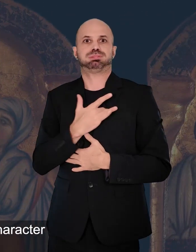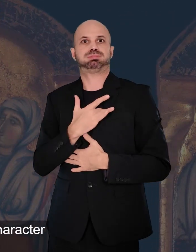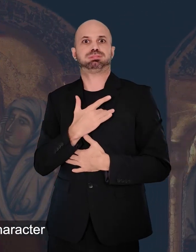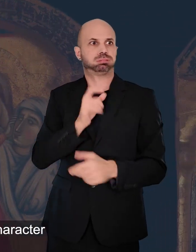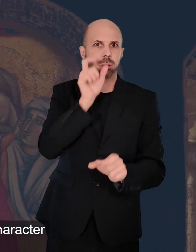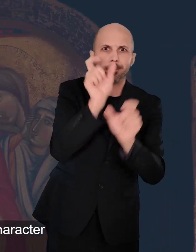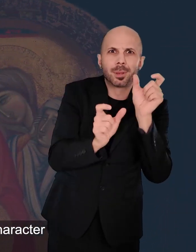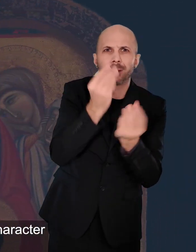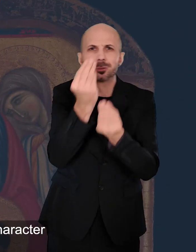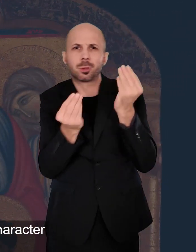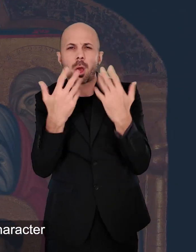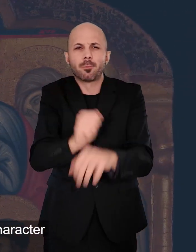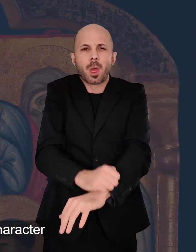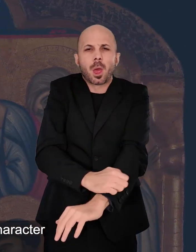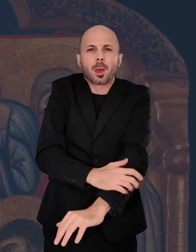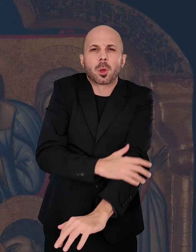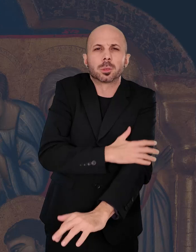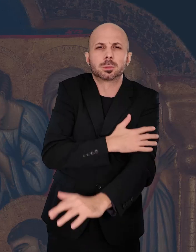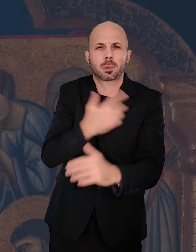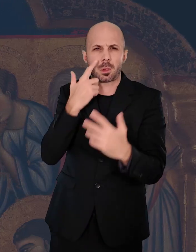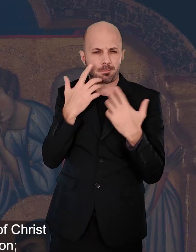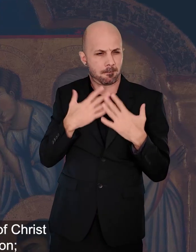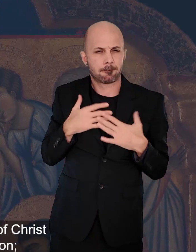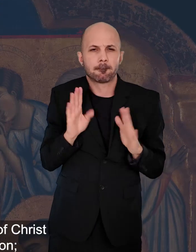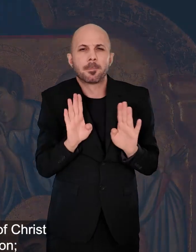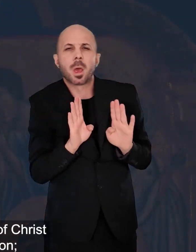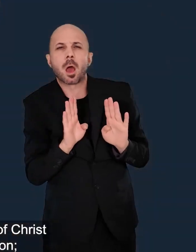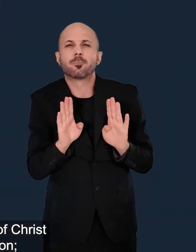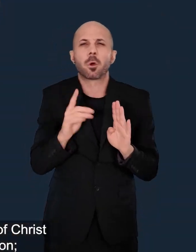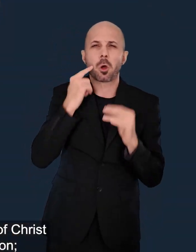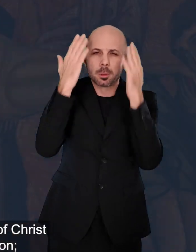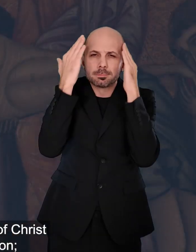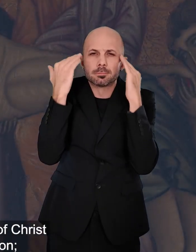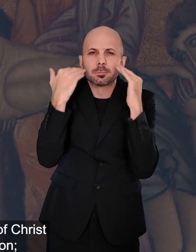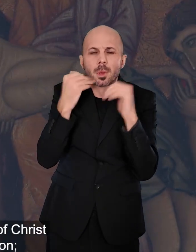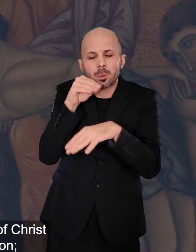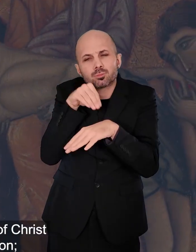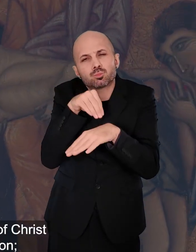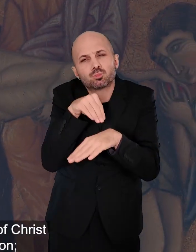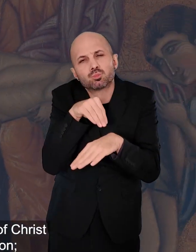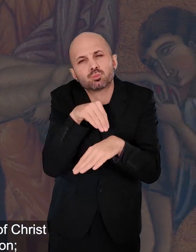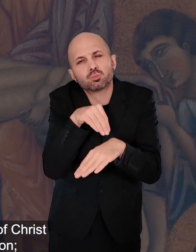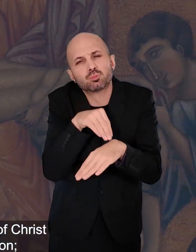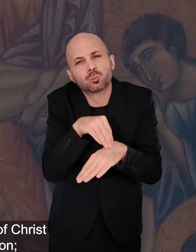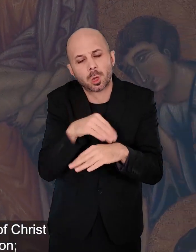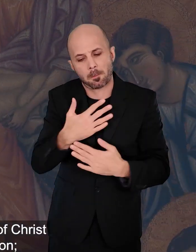emotions of the character through their gestures. The Virgin Mary kissing the arm of Christ in the scene of the